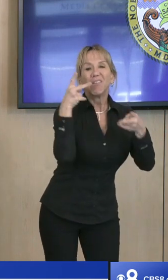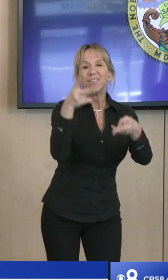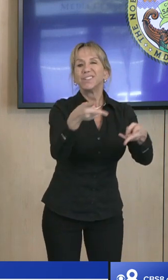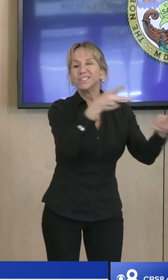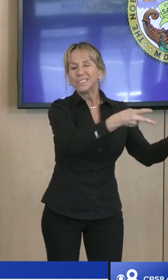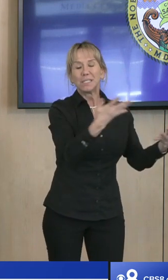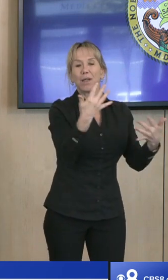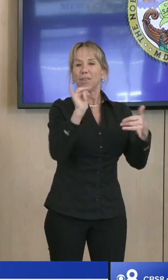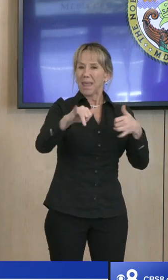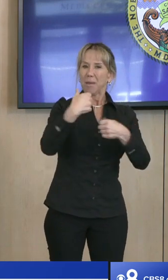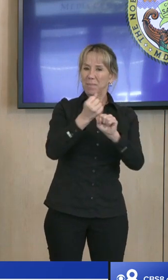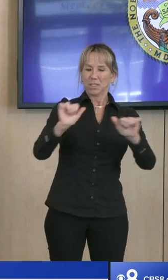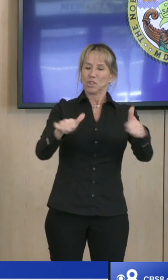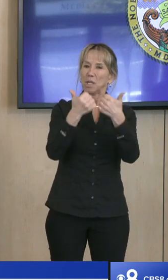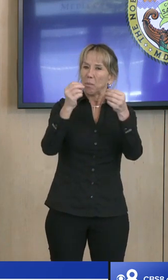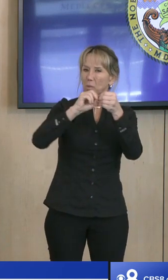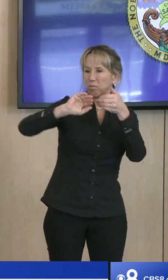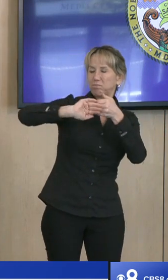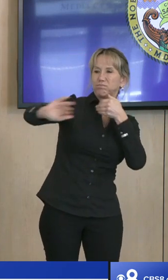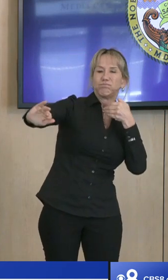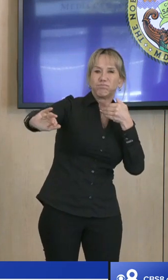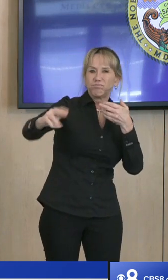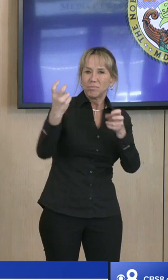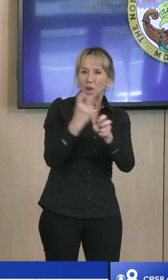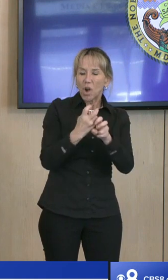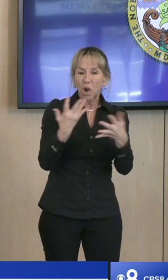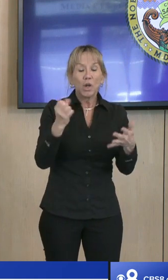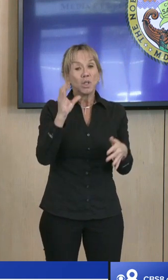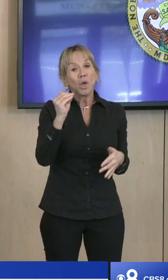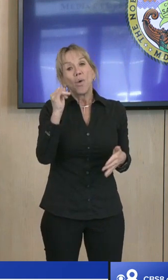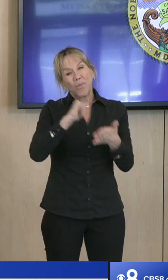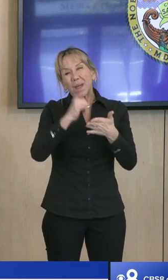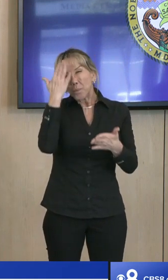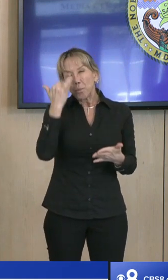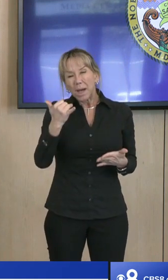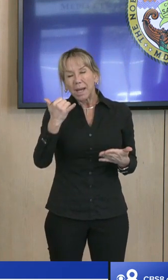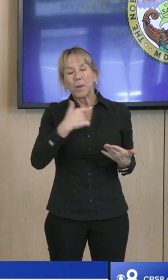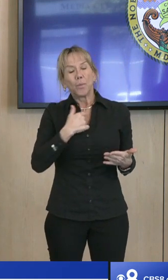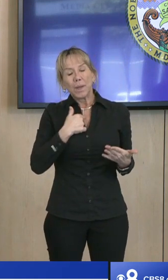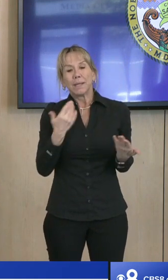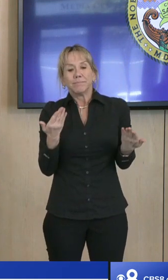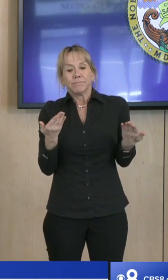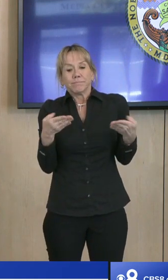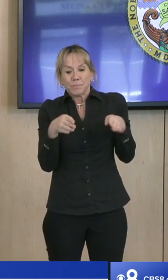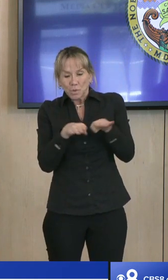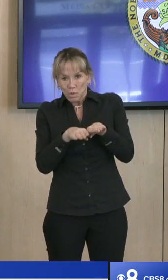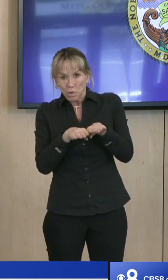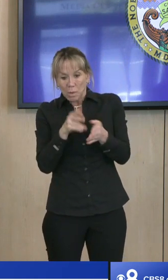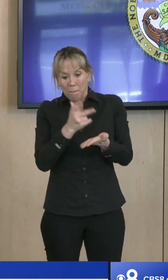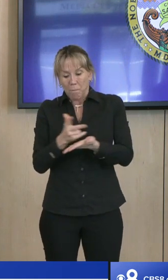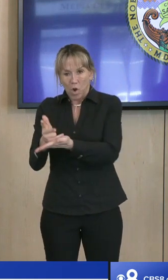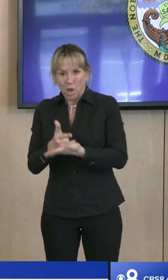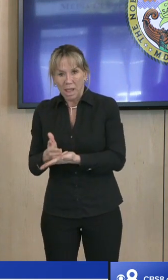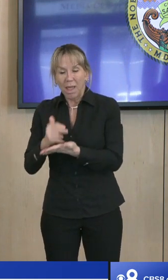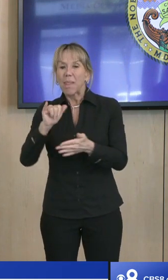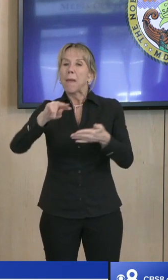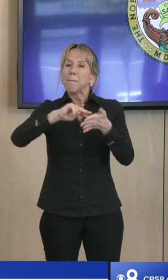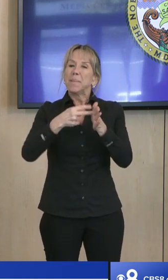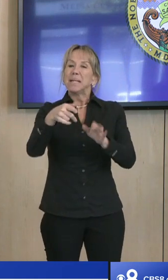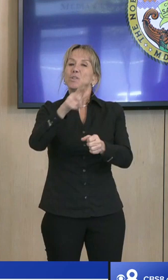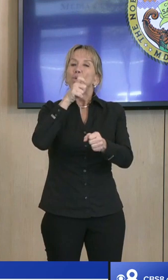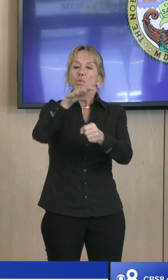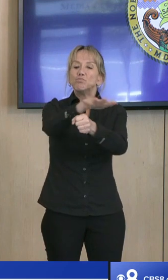distancing. And by closing the parking lots, we can ensure that local folks who can walk or get there easily can still maintain them, but they do not become